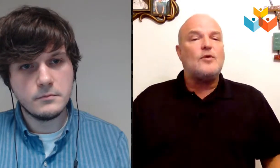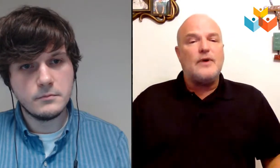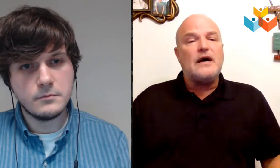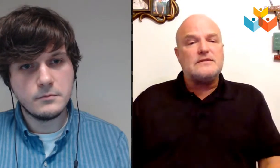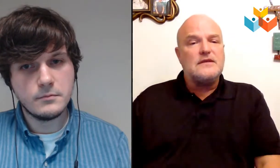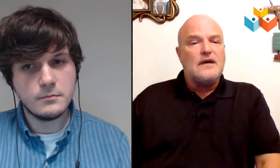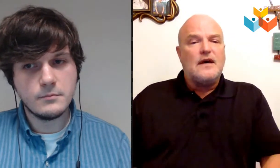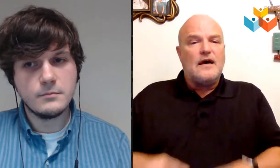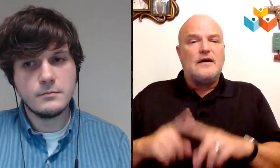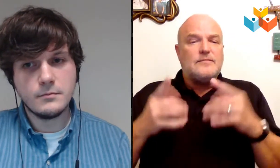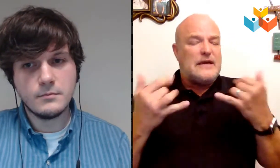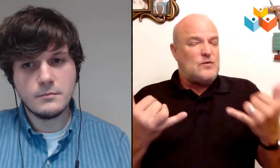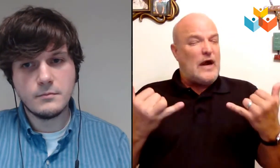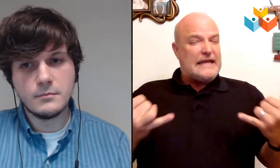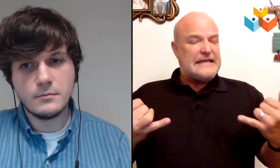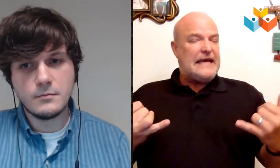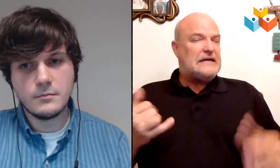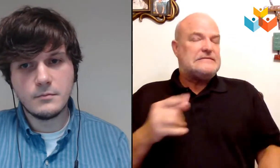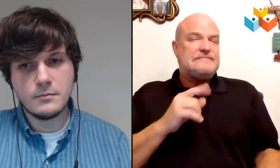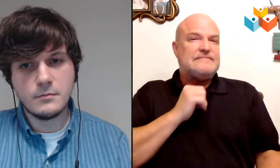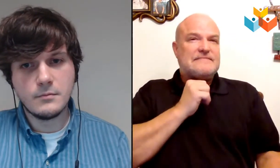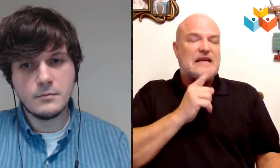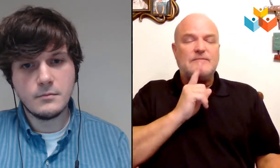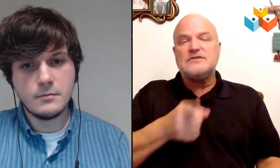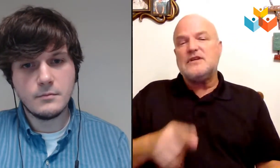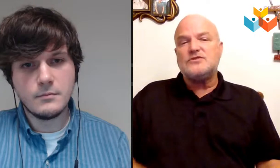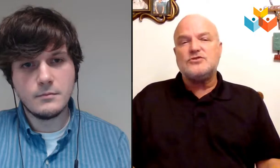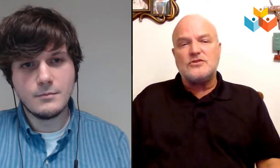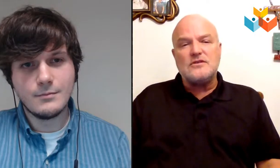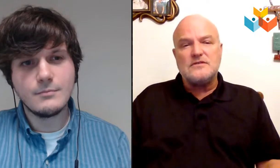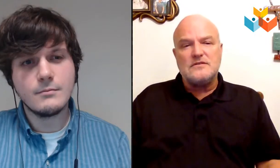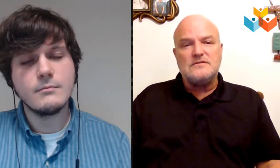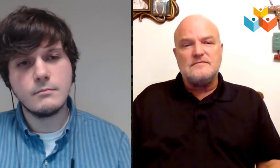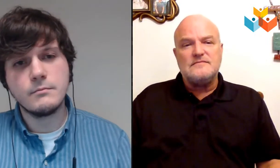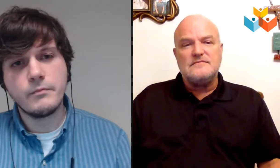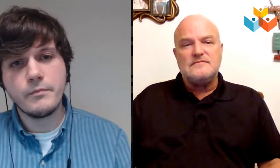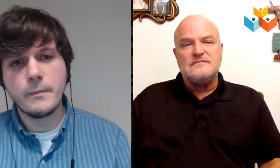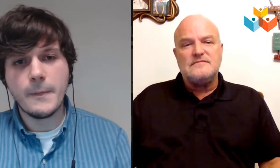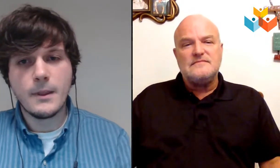at the Starbucks. But right now, I'm just not sure.